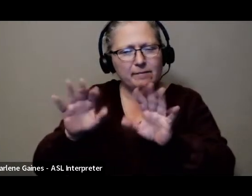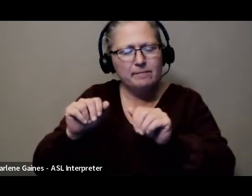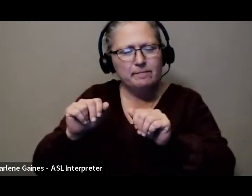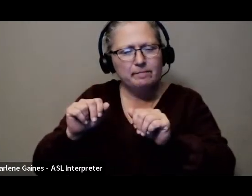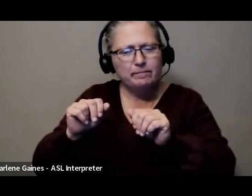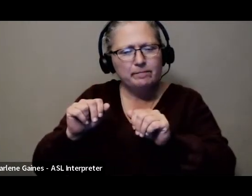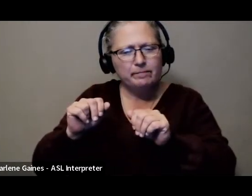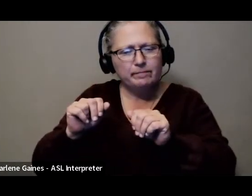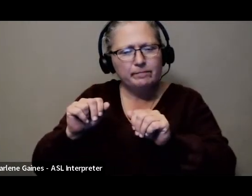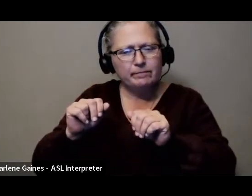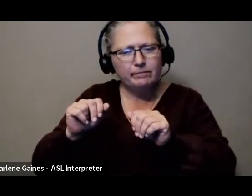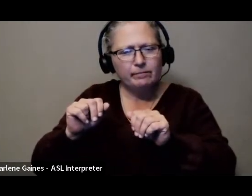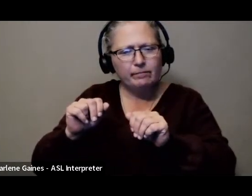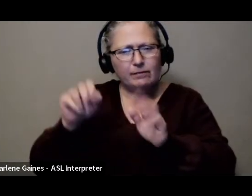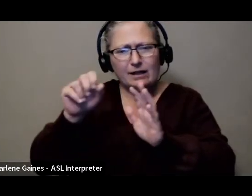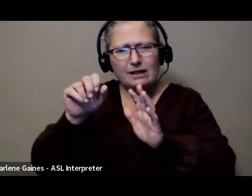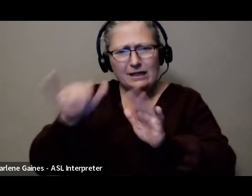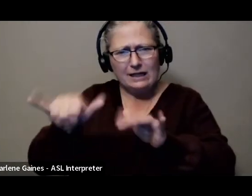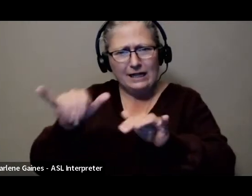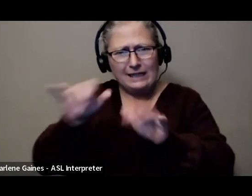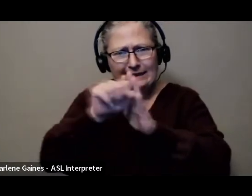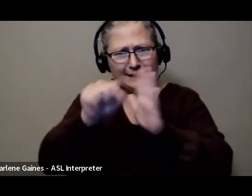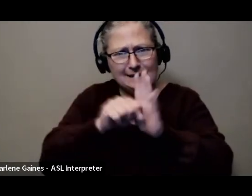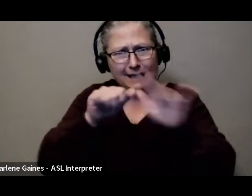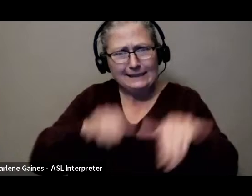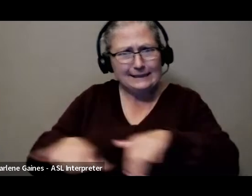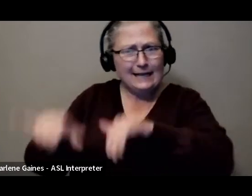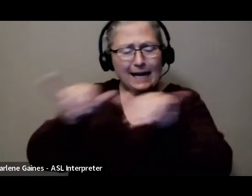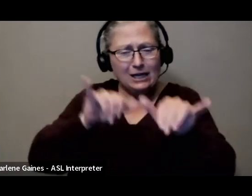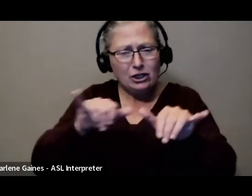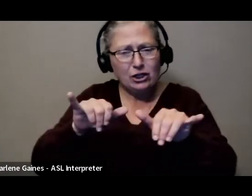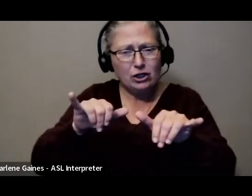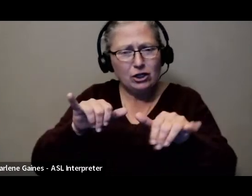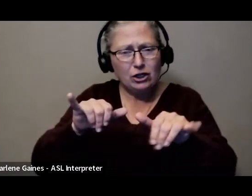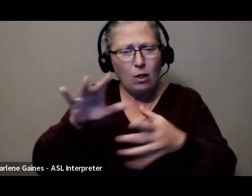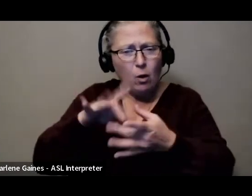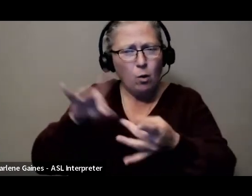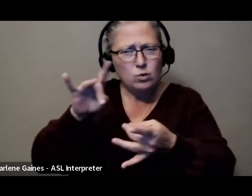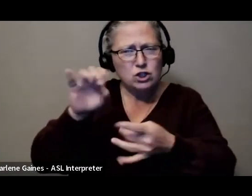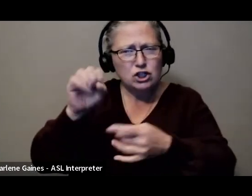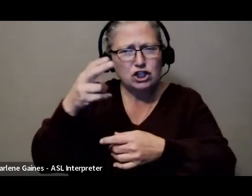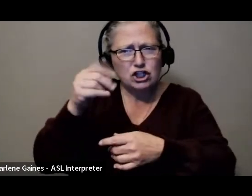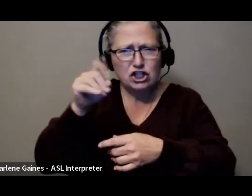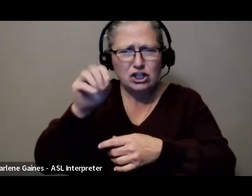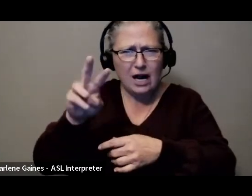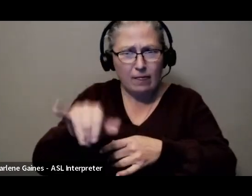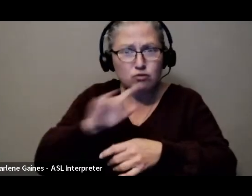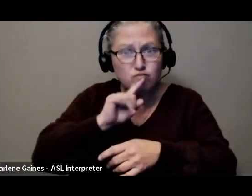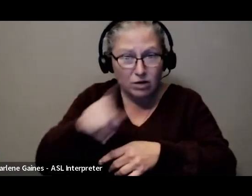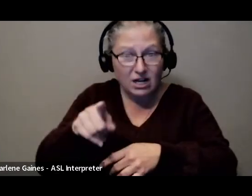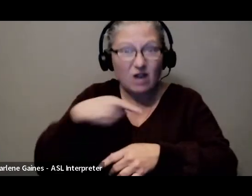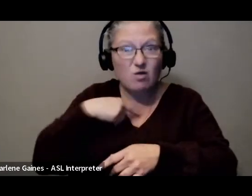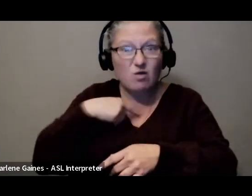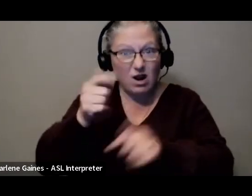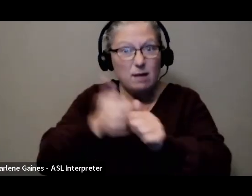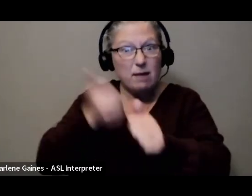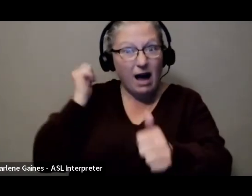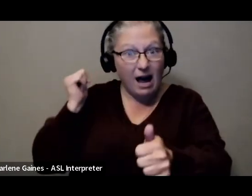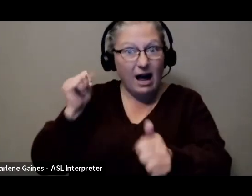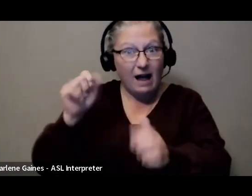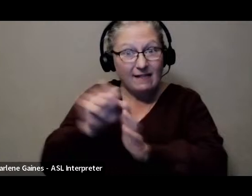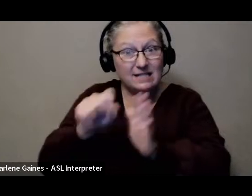clarification. Are those state standards that are the ghosted shadows, are those real? And are we that far behind the